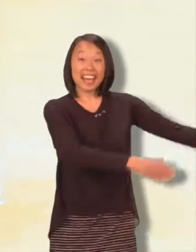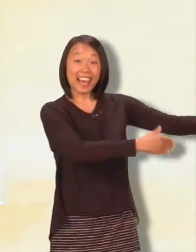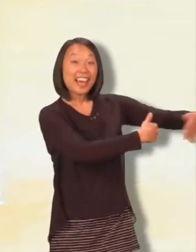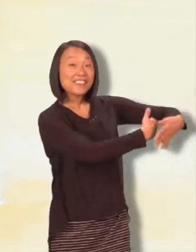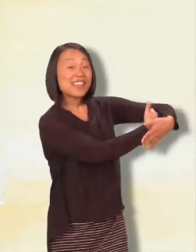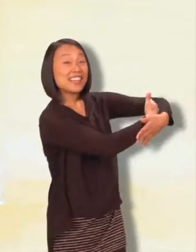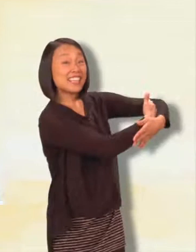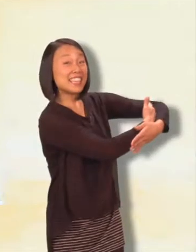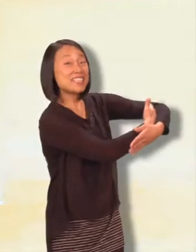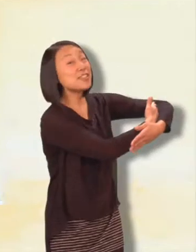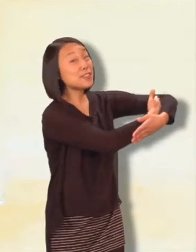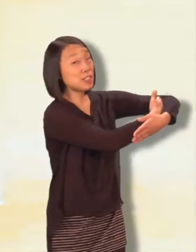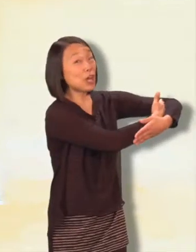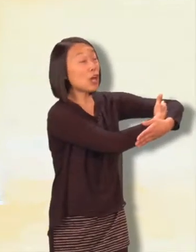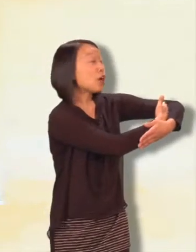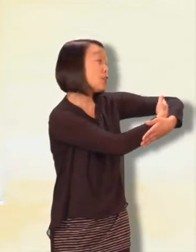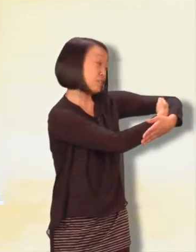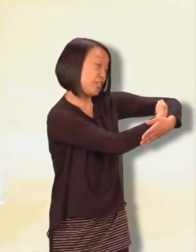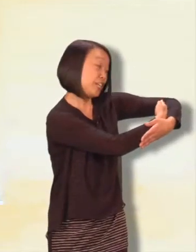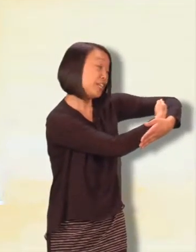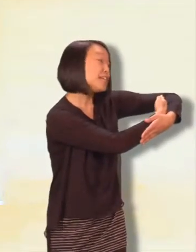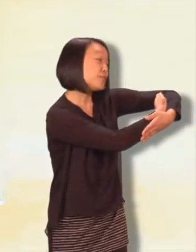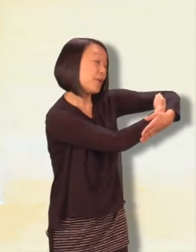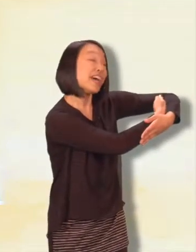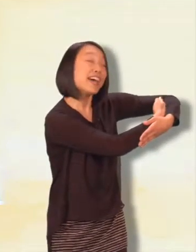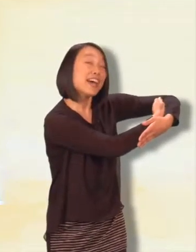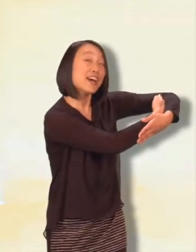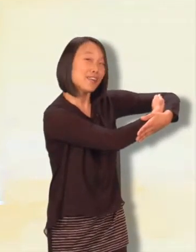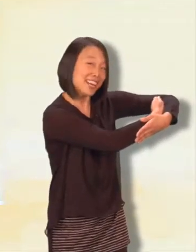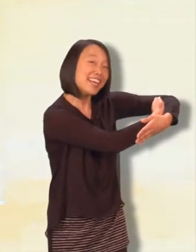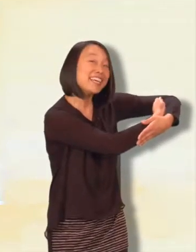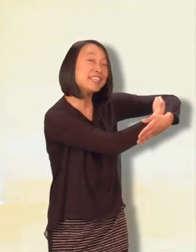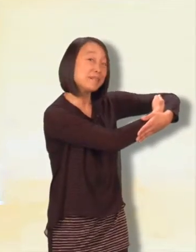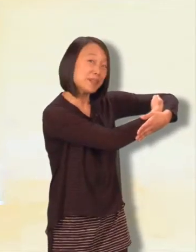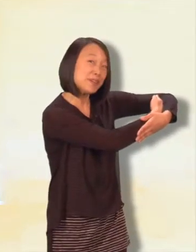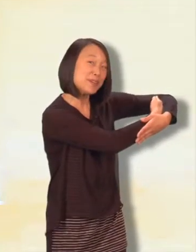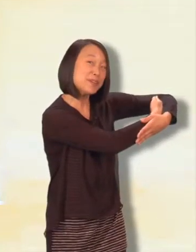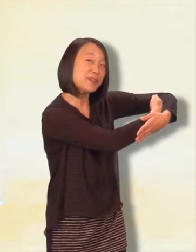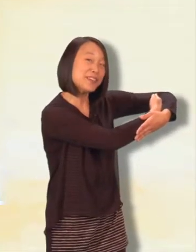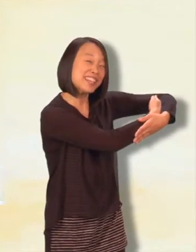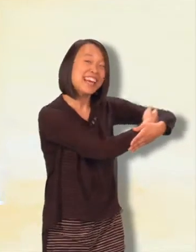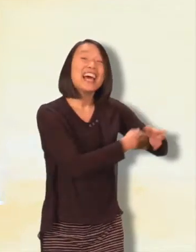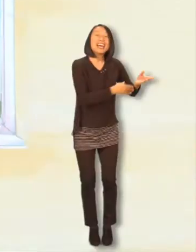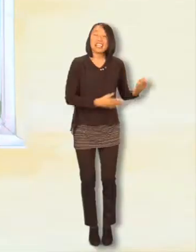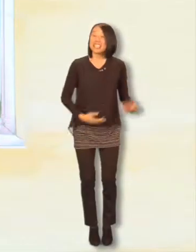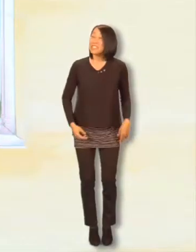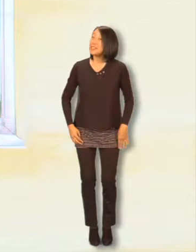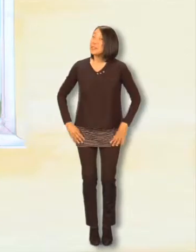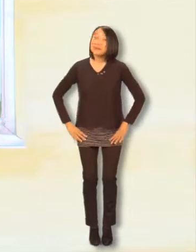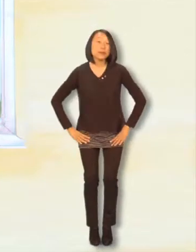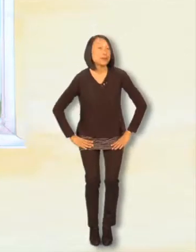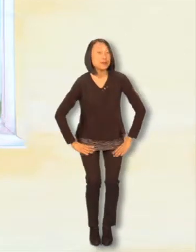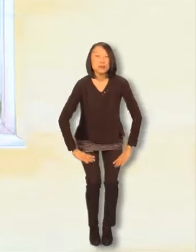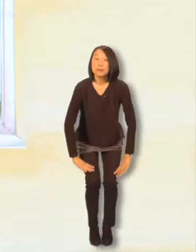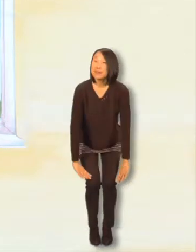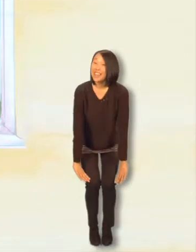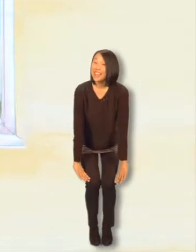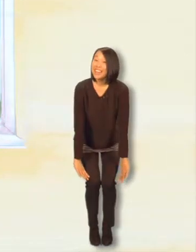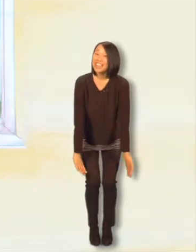I have a little doll, she is wearing blue. Little blue pants